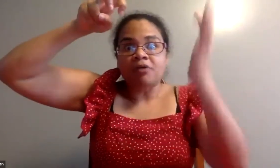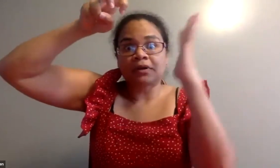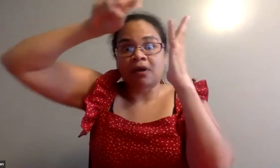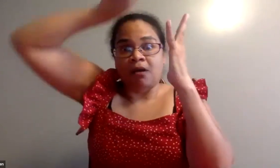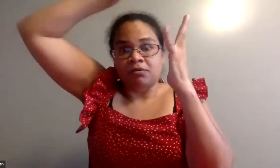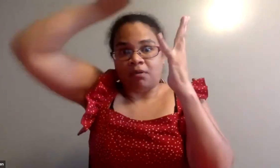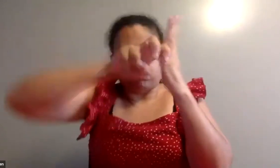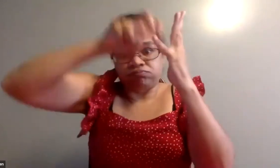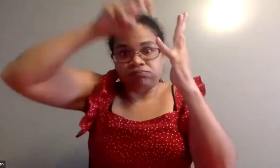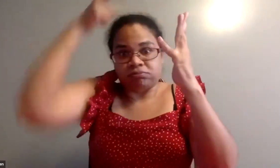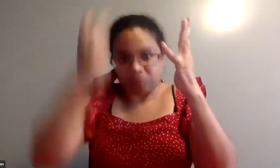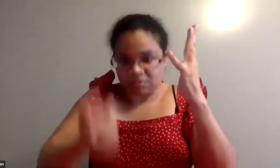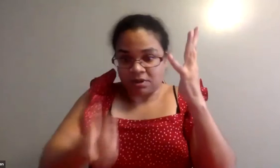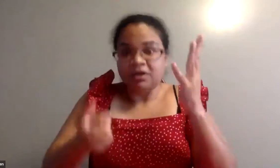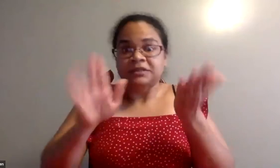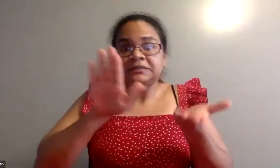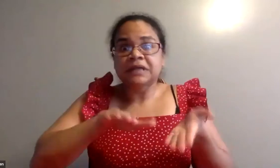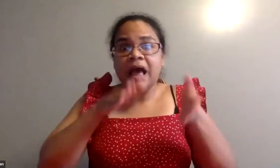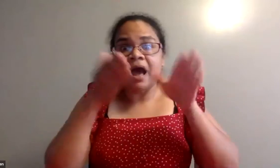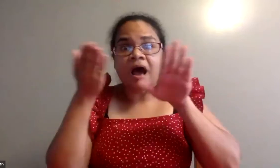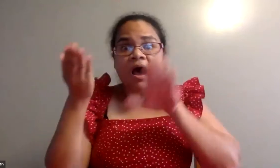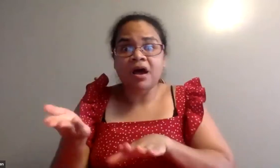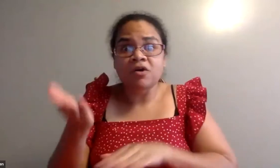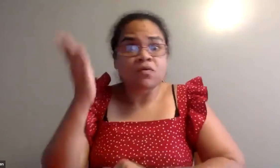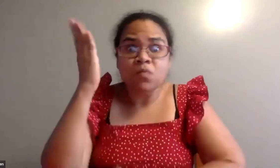she lost her ability to fly and died.